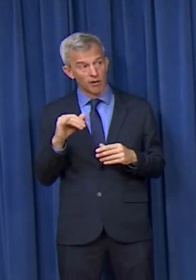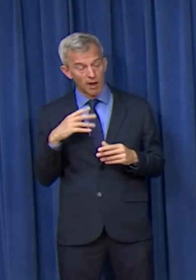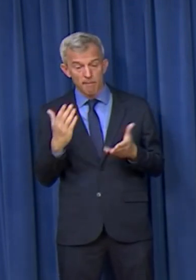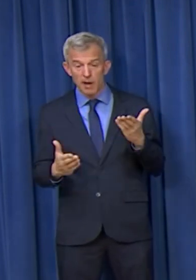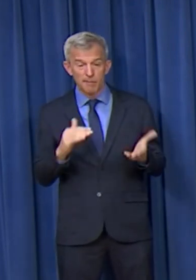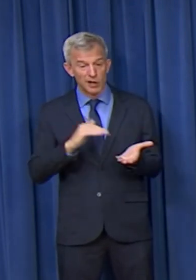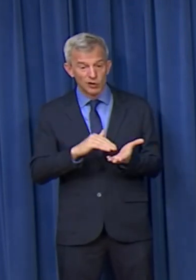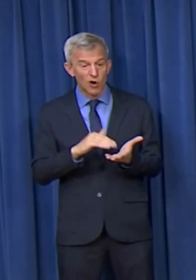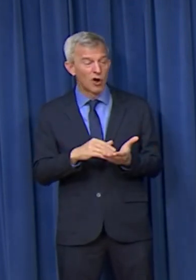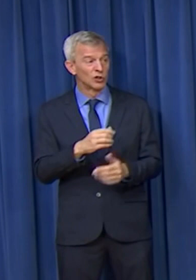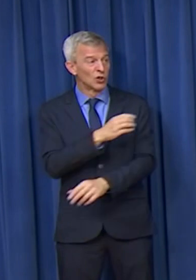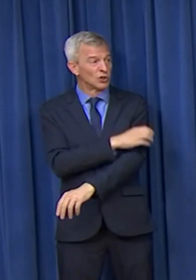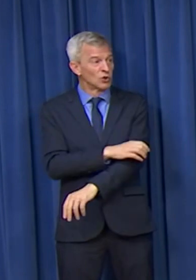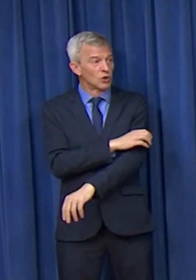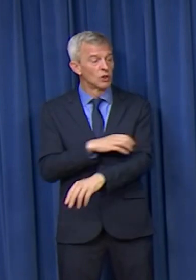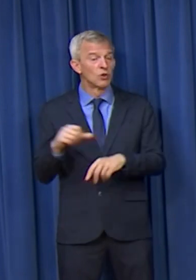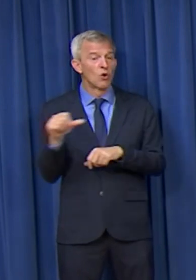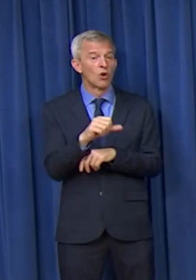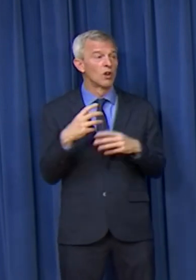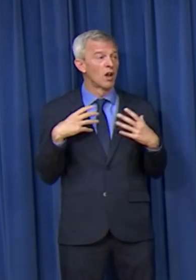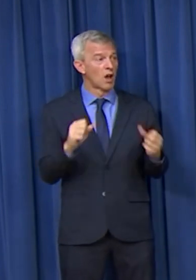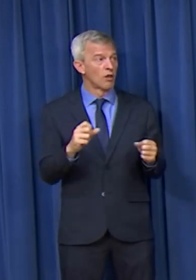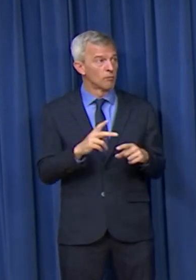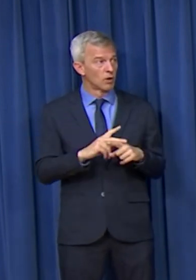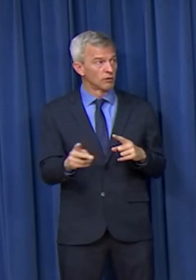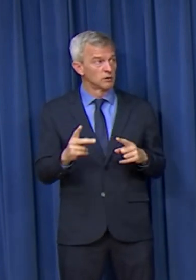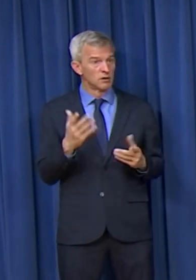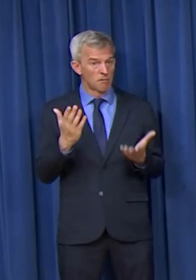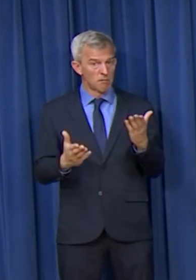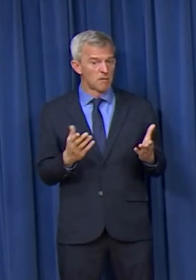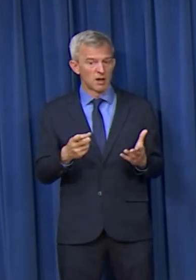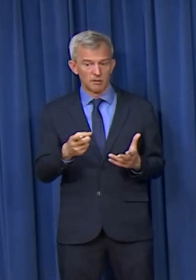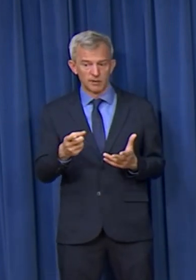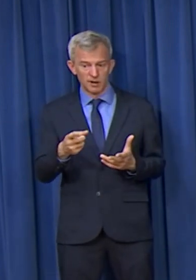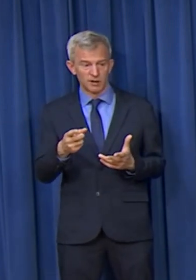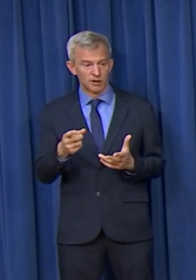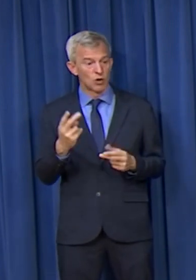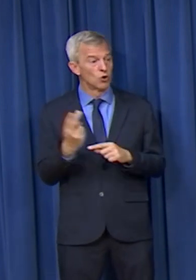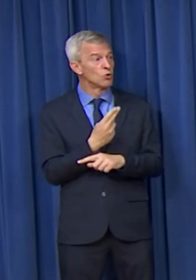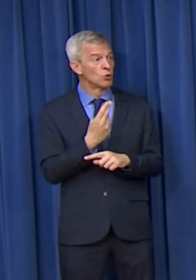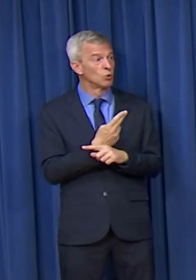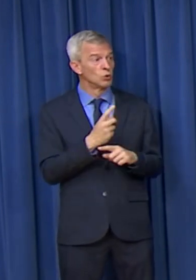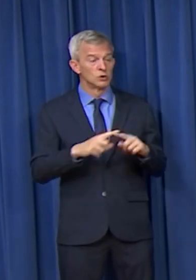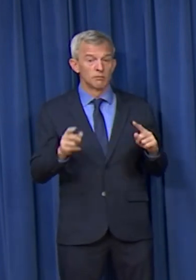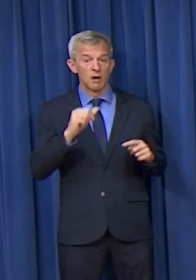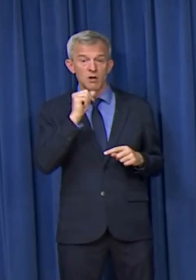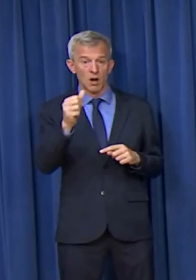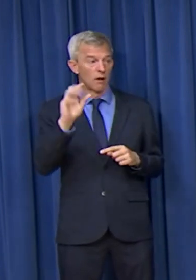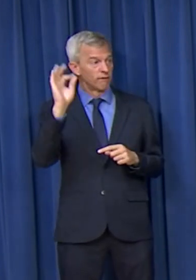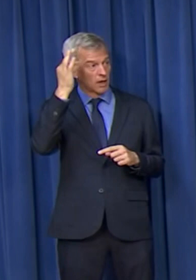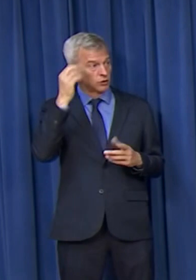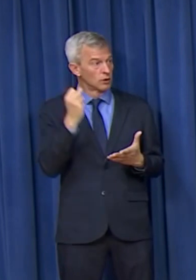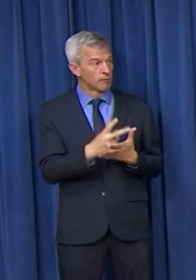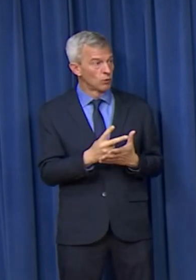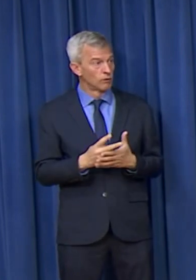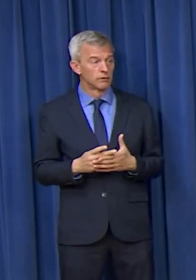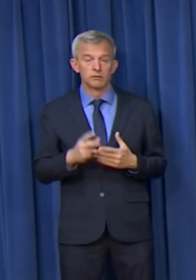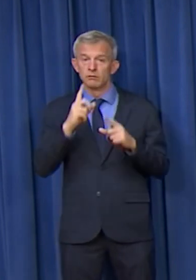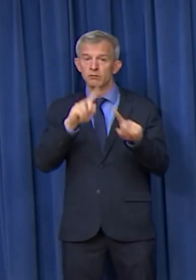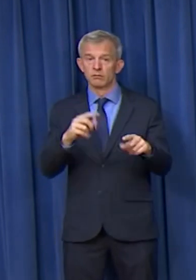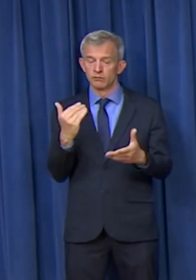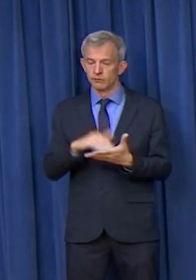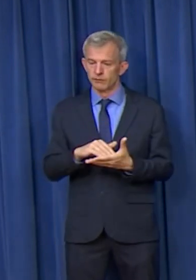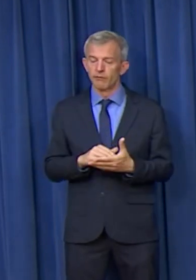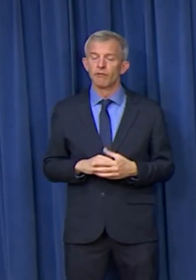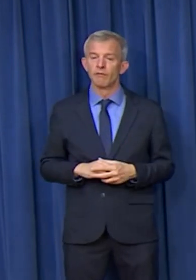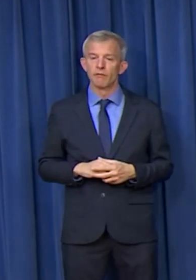health professionals that might be being used and they're unapproved? So again,